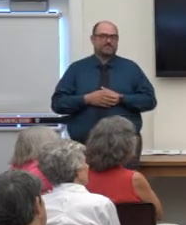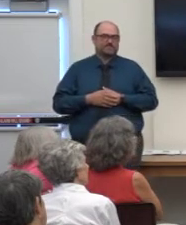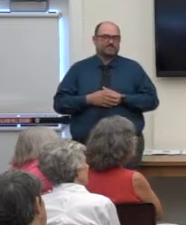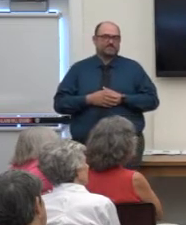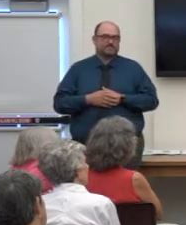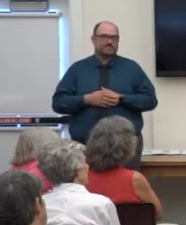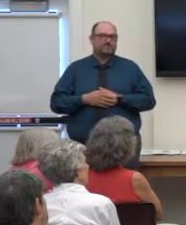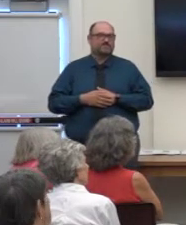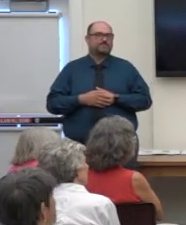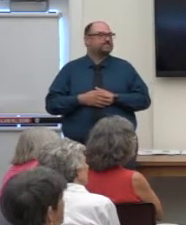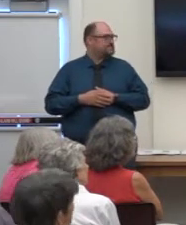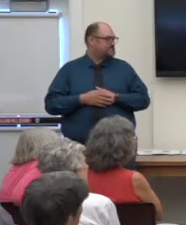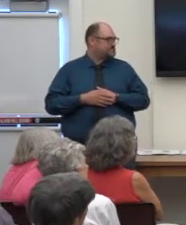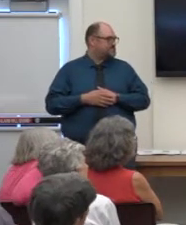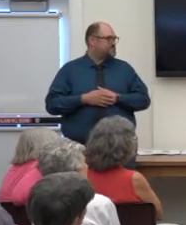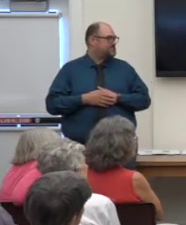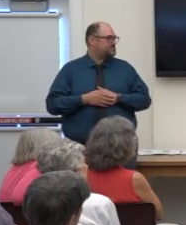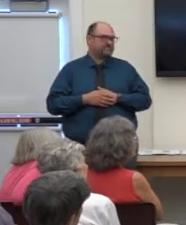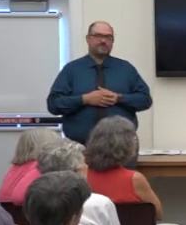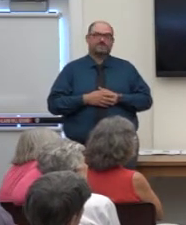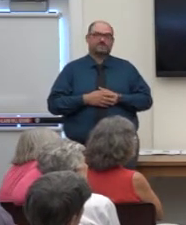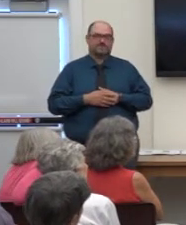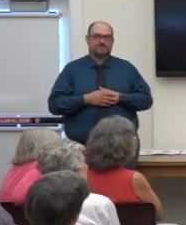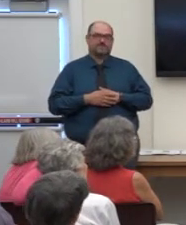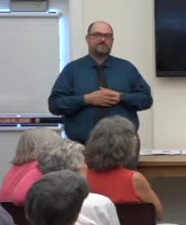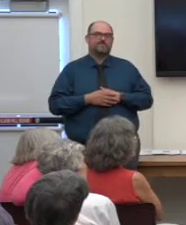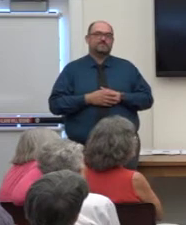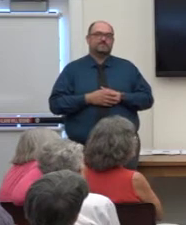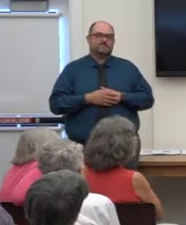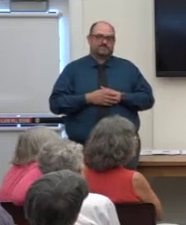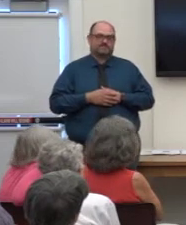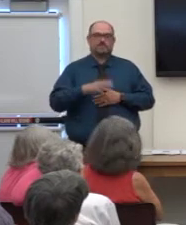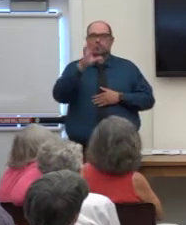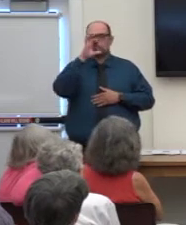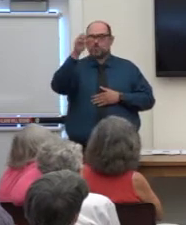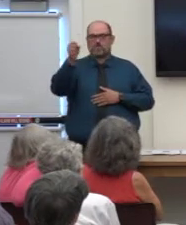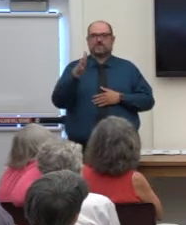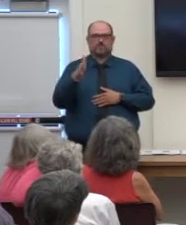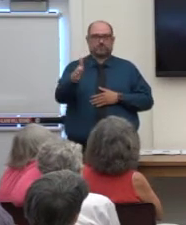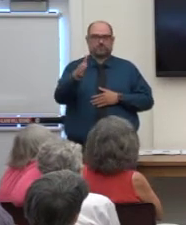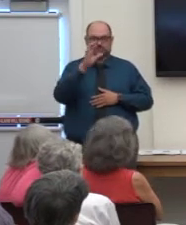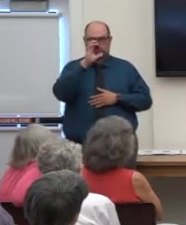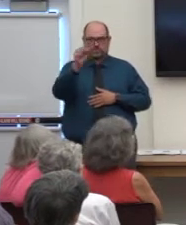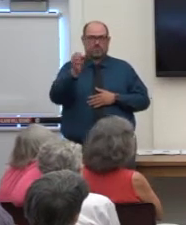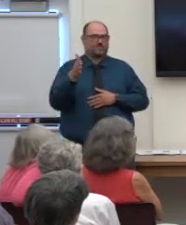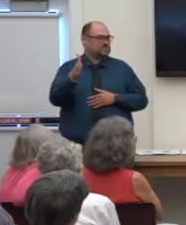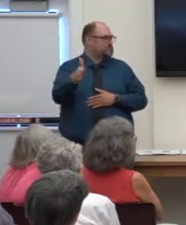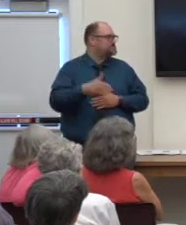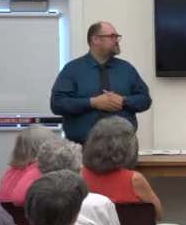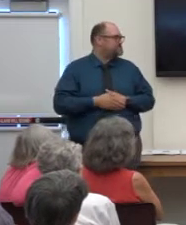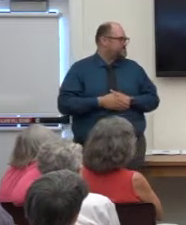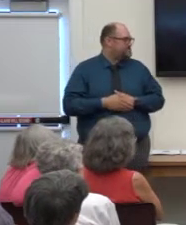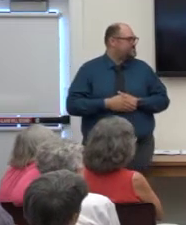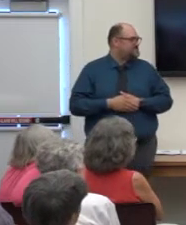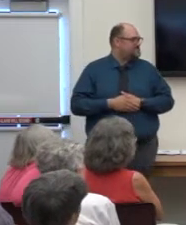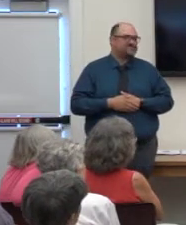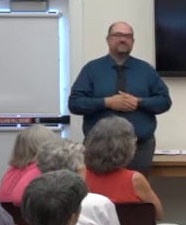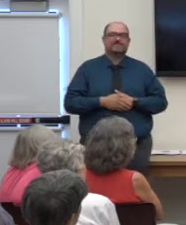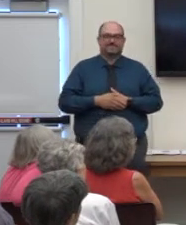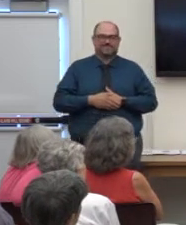In American Sign Language, the sign for swordfish. Look at the interpreter. Swordfish.